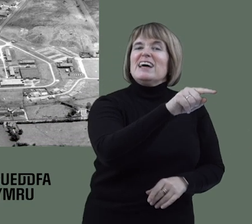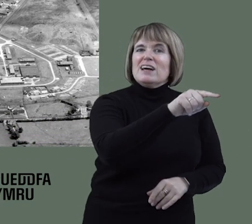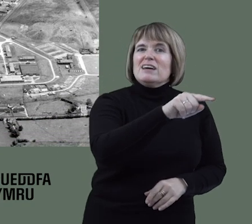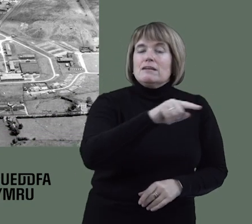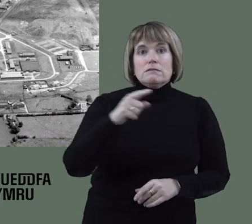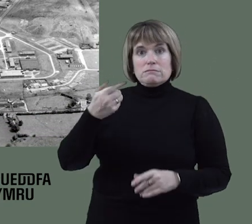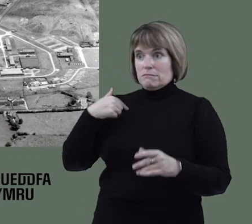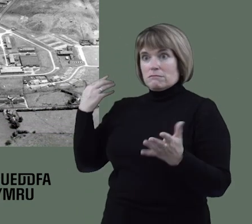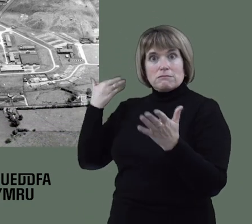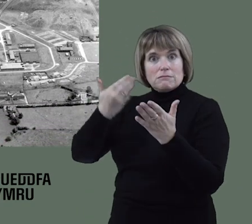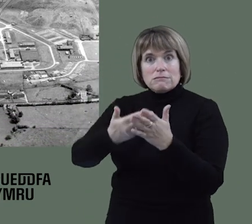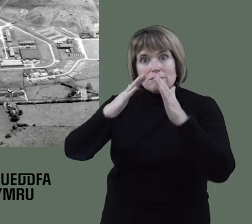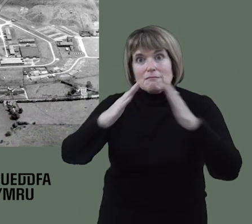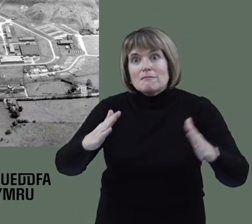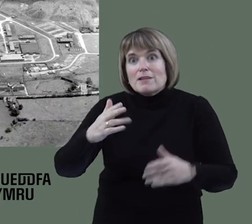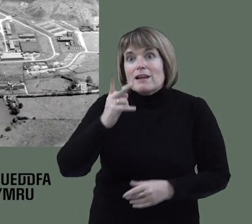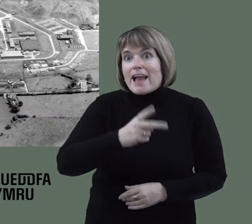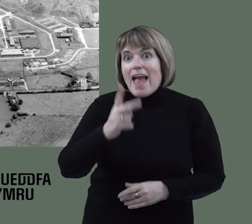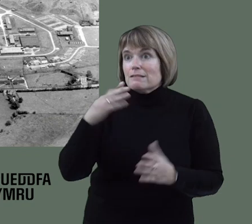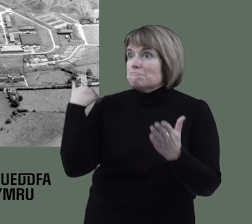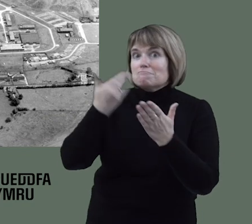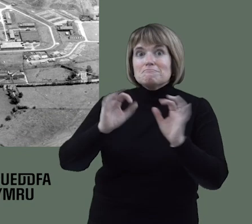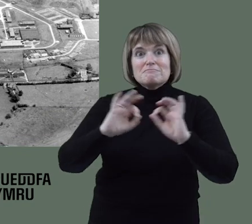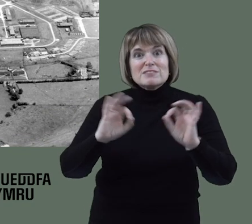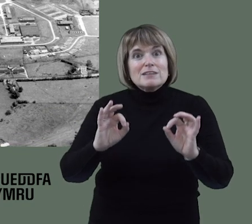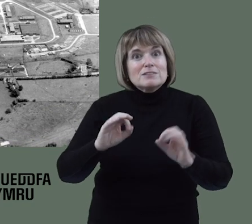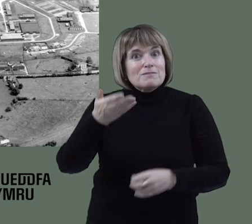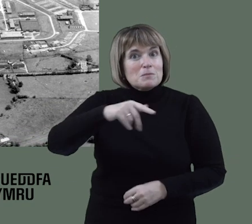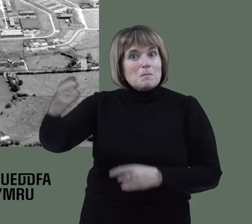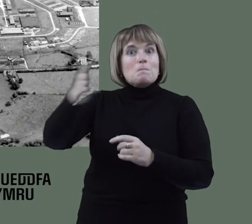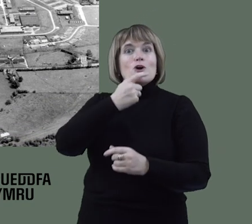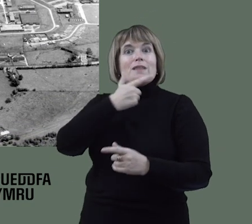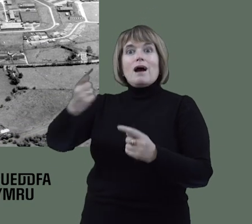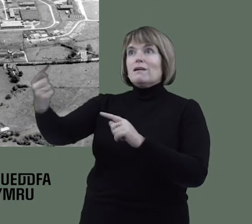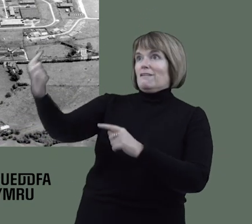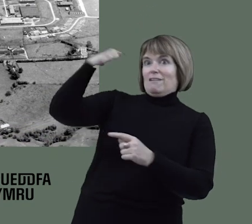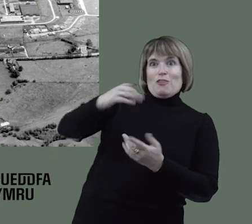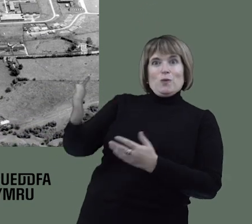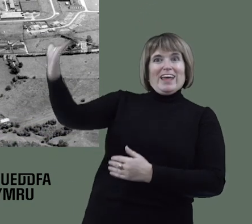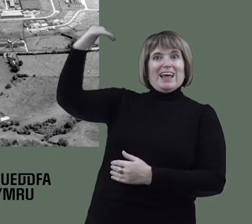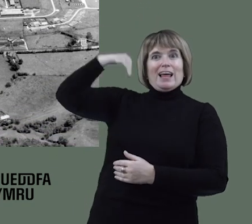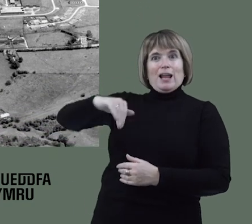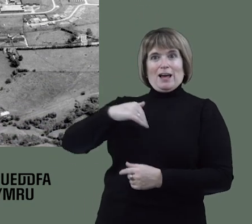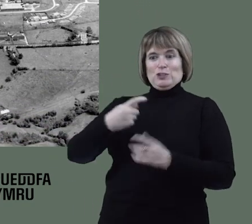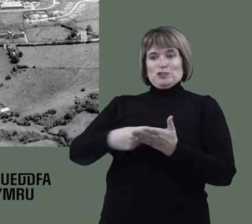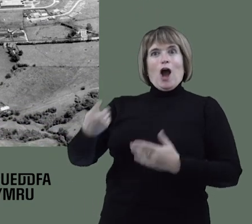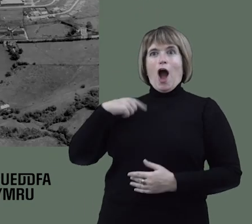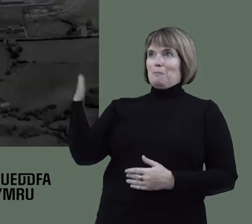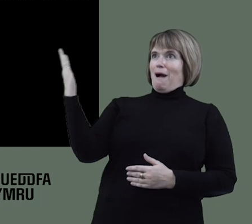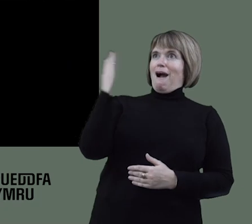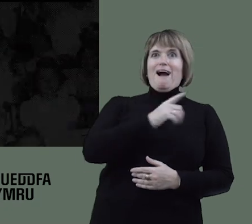again. They all left there, and they came down into Merthyr, up this hill, past our little